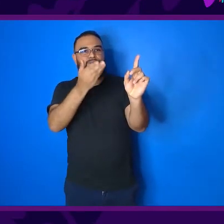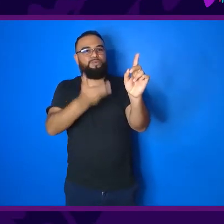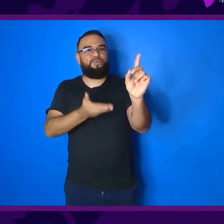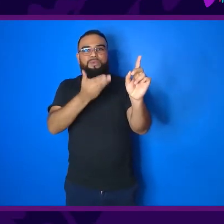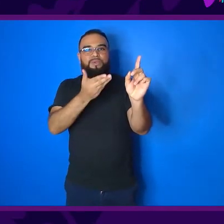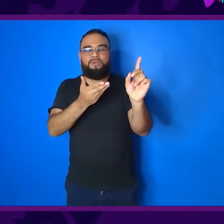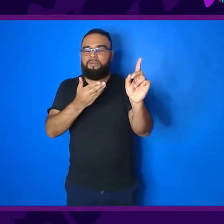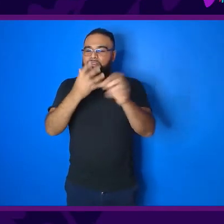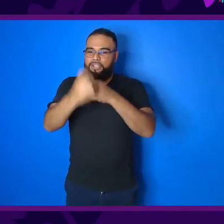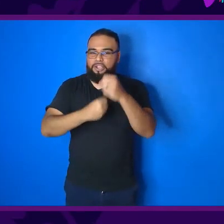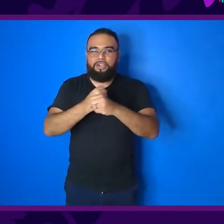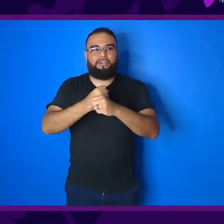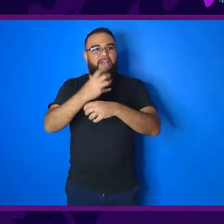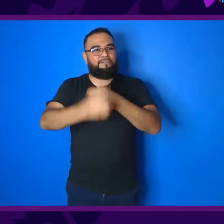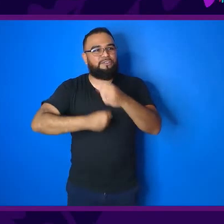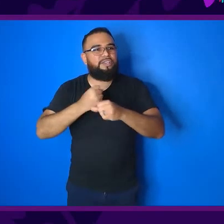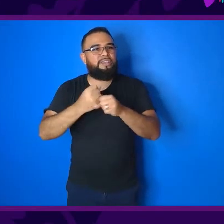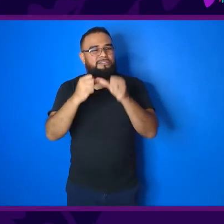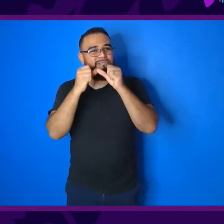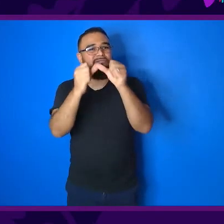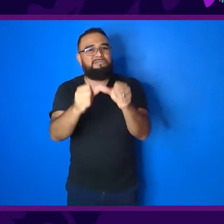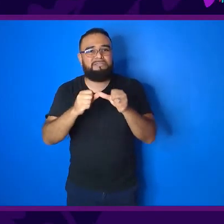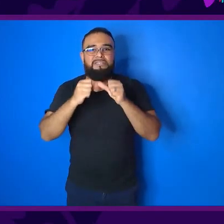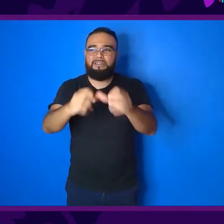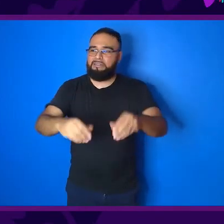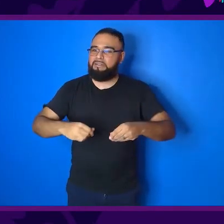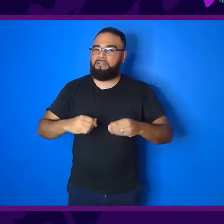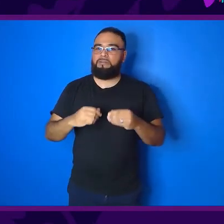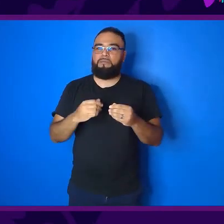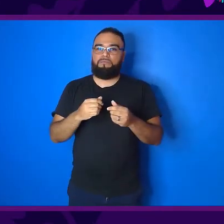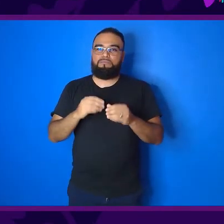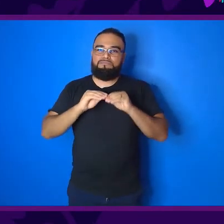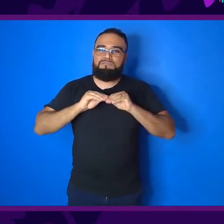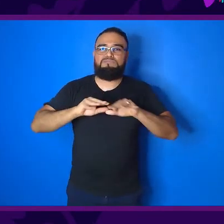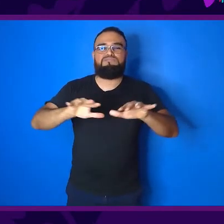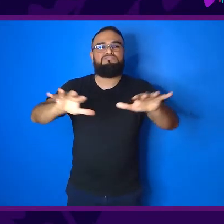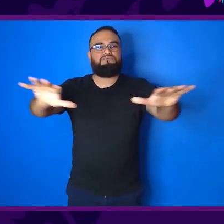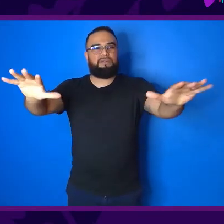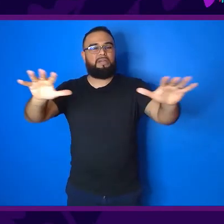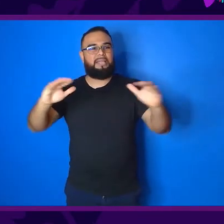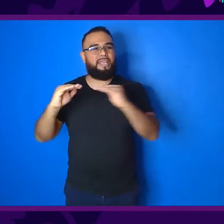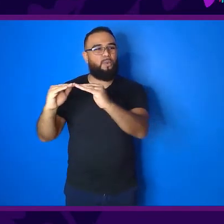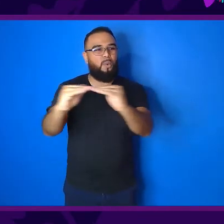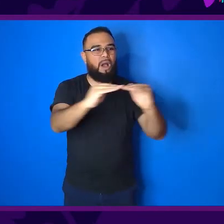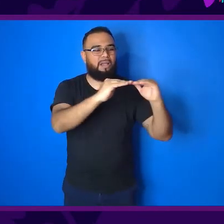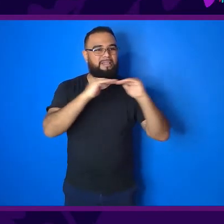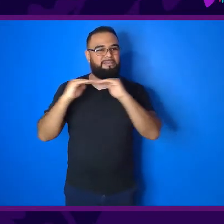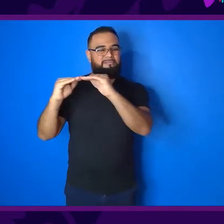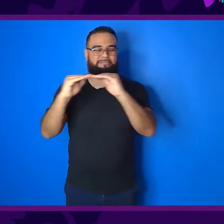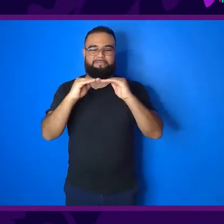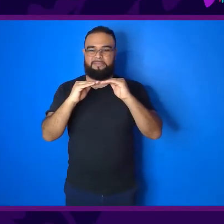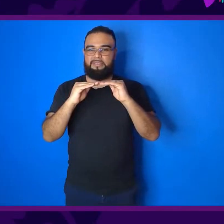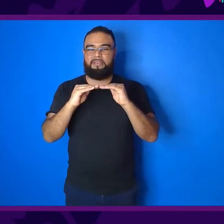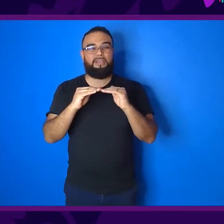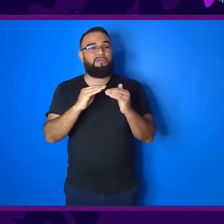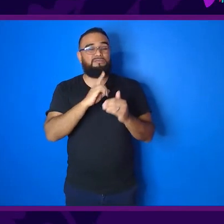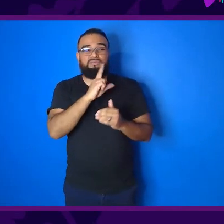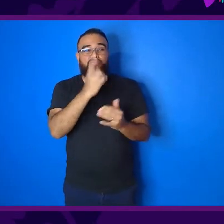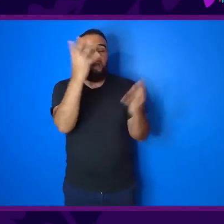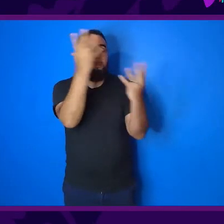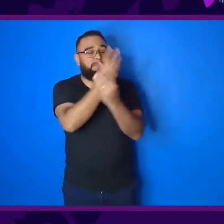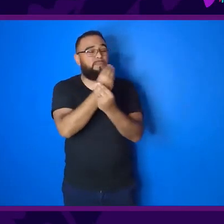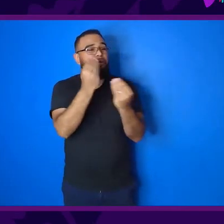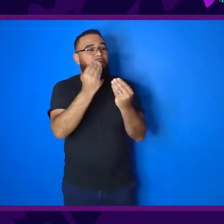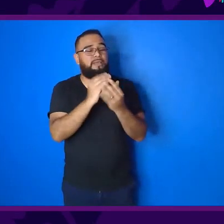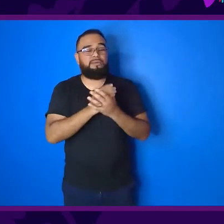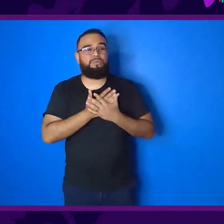year, just bringing equality, fairness, and justice, and so much beauty and grace and courage. Cindy, would you like